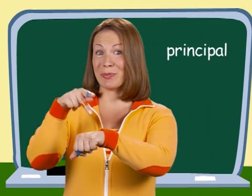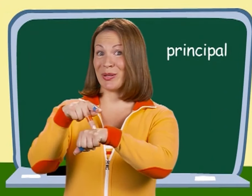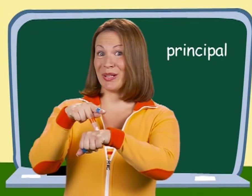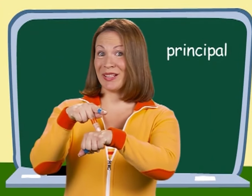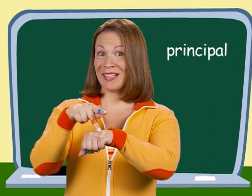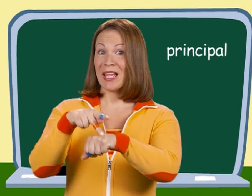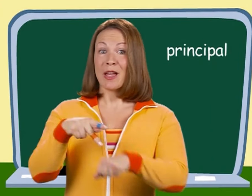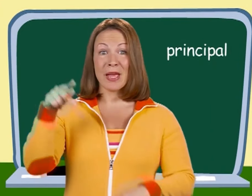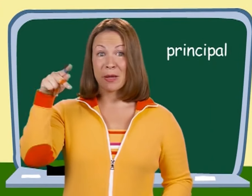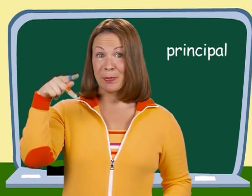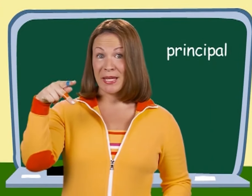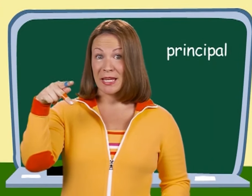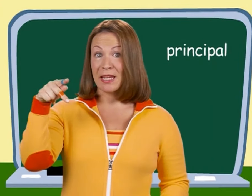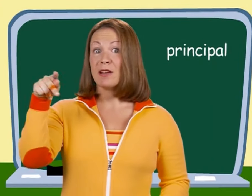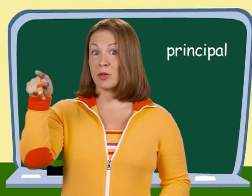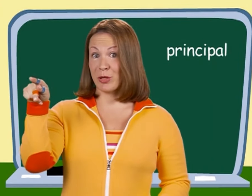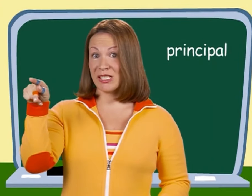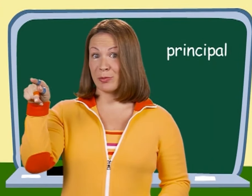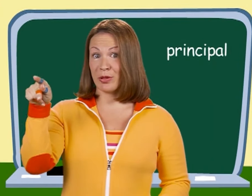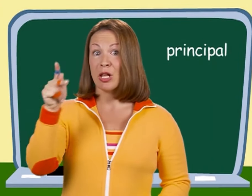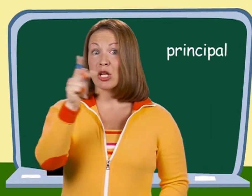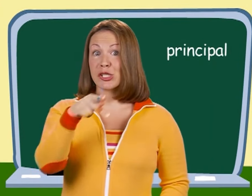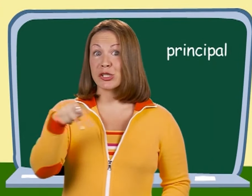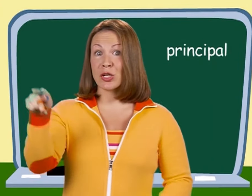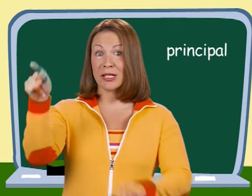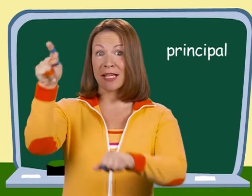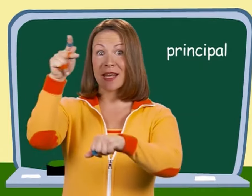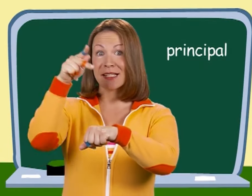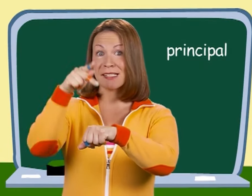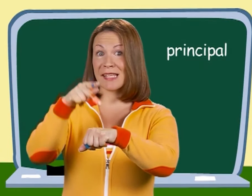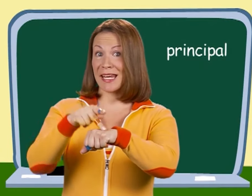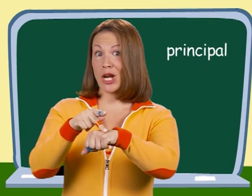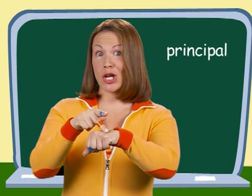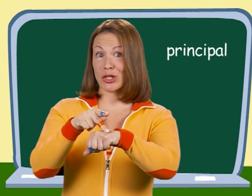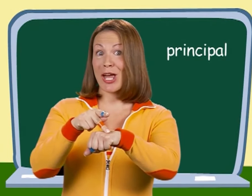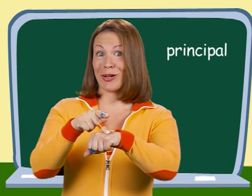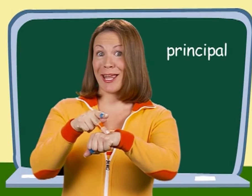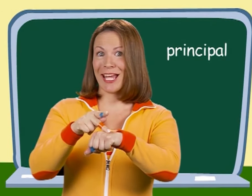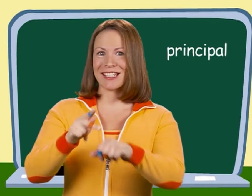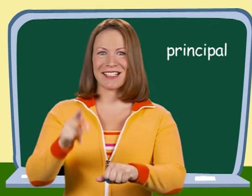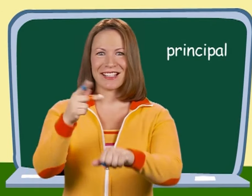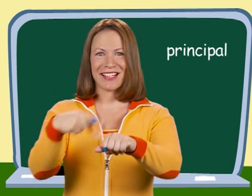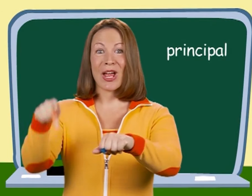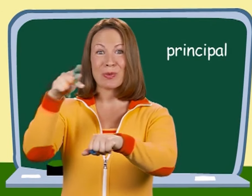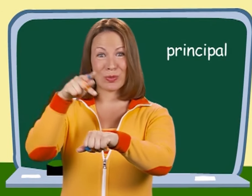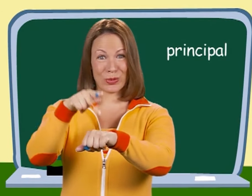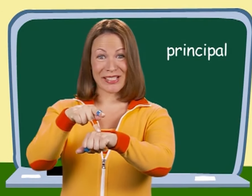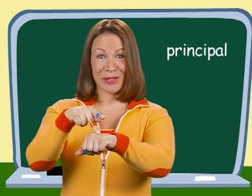Principal. Make a P for principal, circle it, and set it on your other hand.